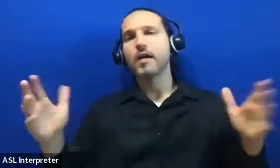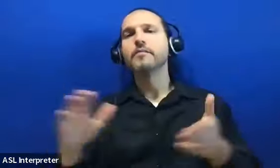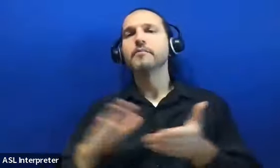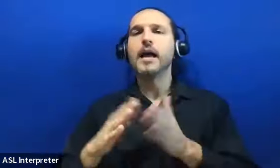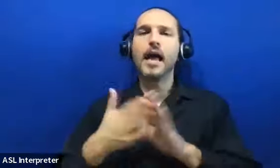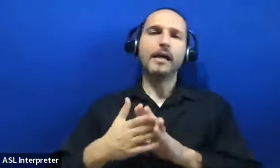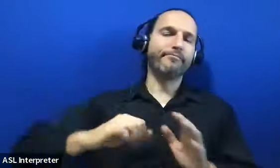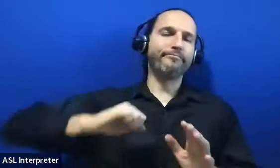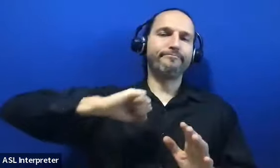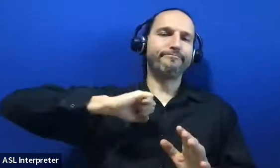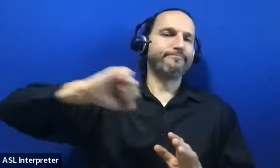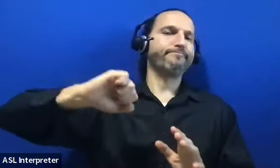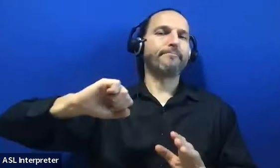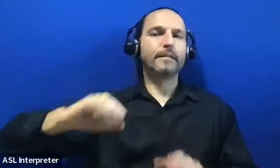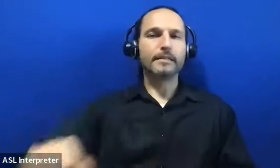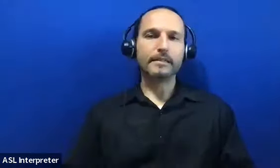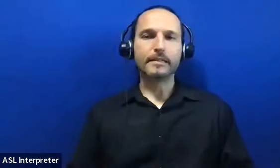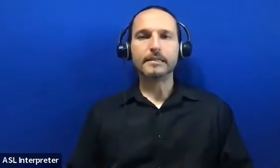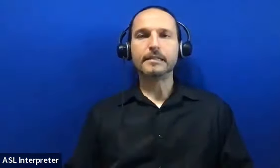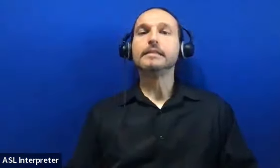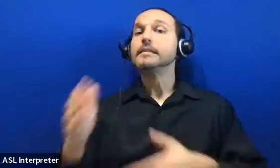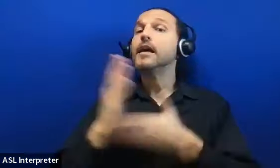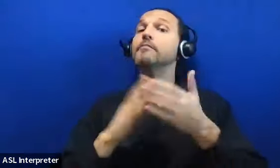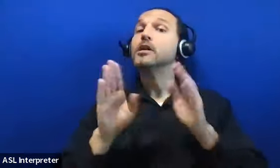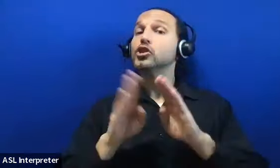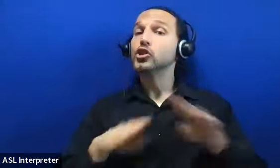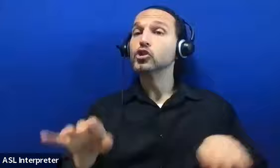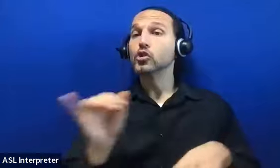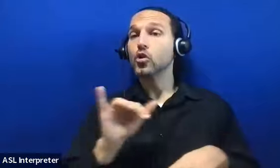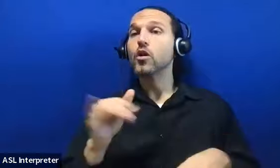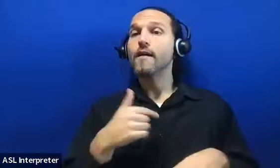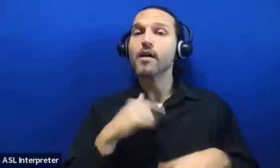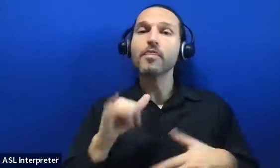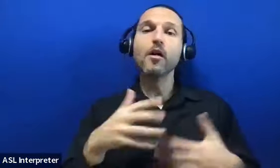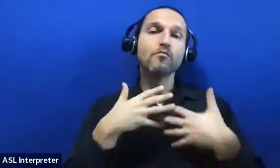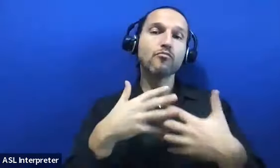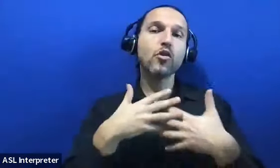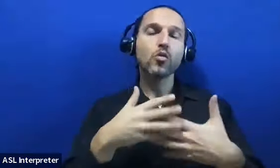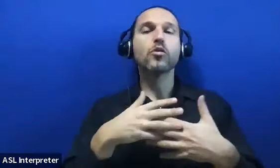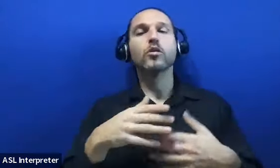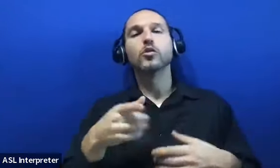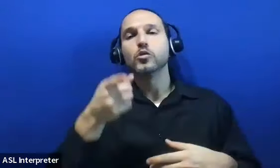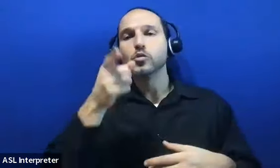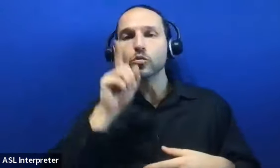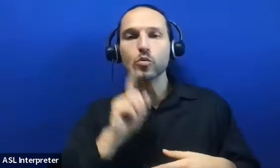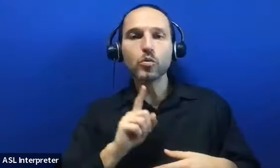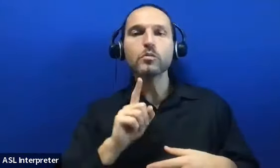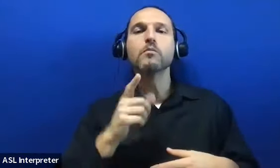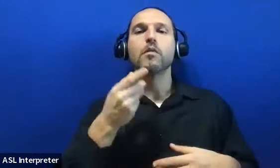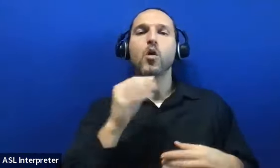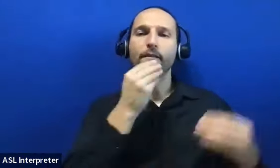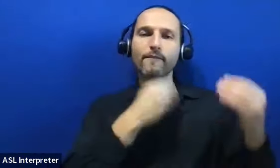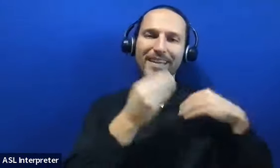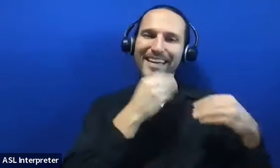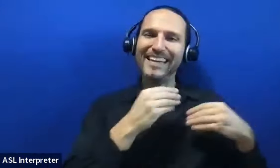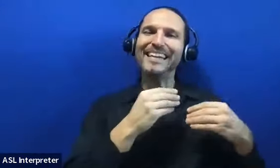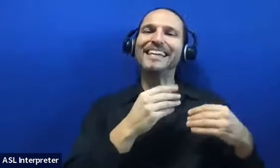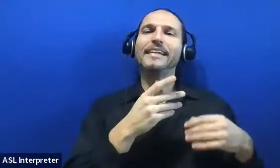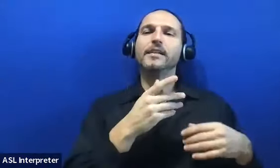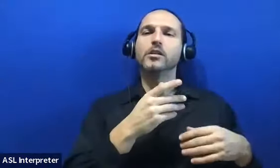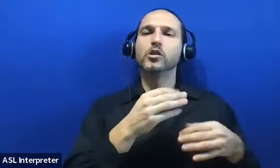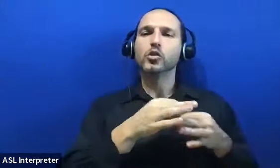defensive. Now, some children may have a breathing tube or a feeding tube in their mouth